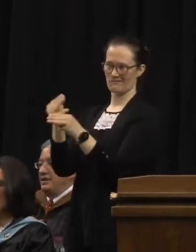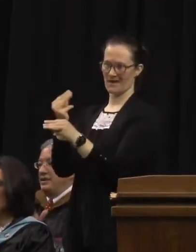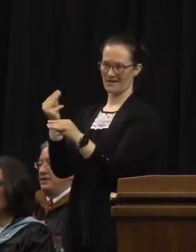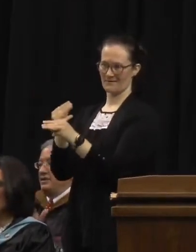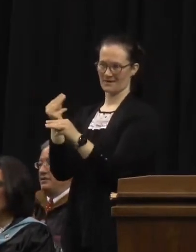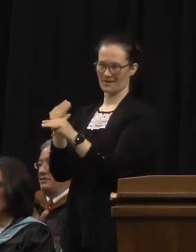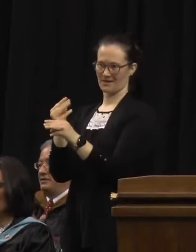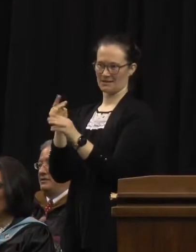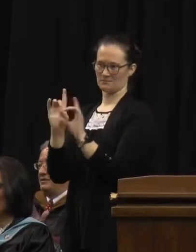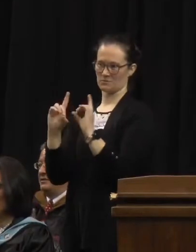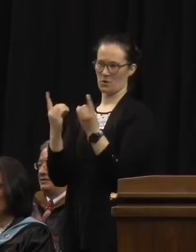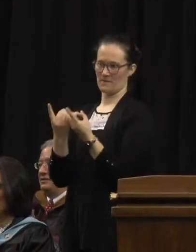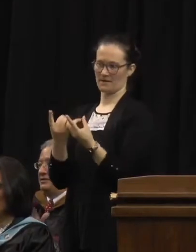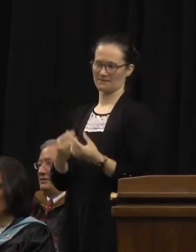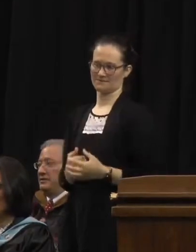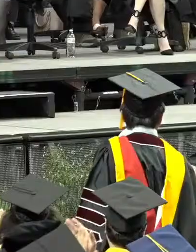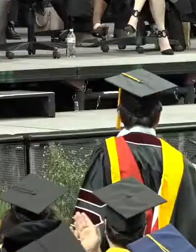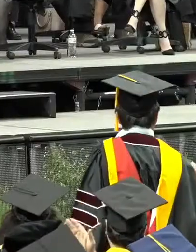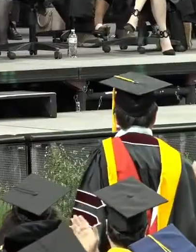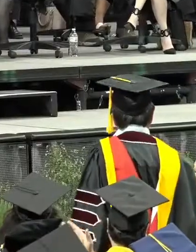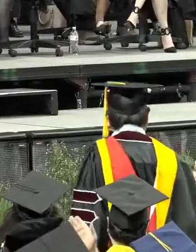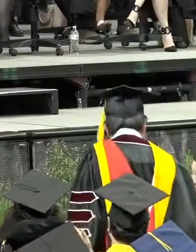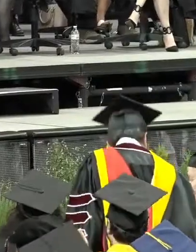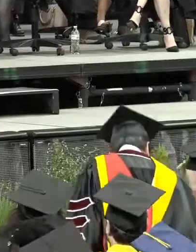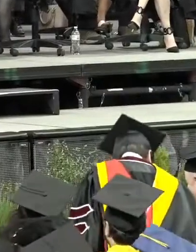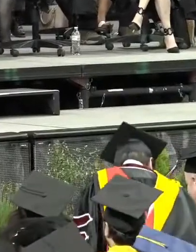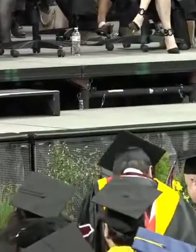Mathematics Department.